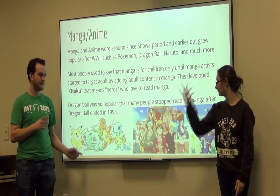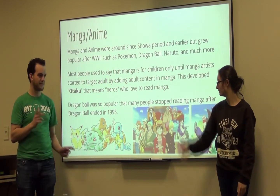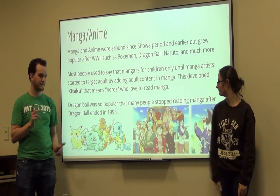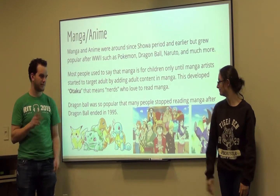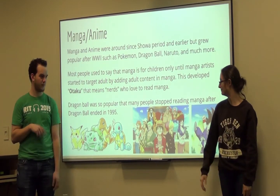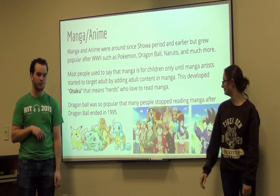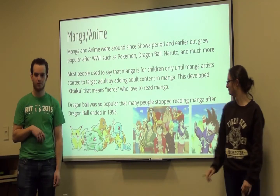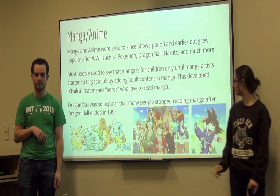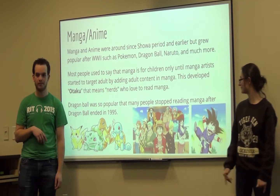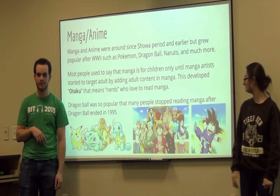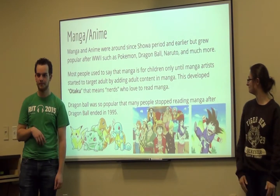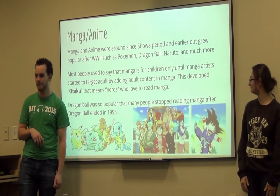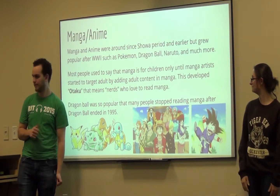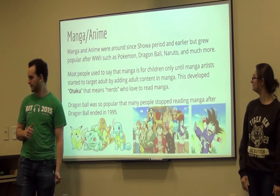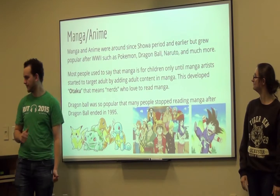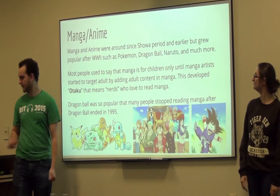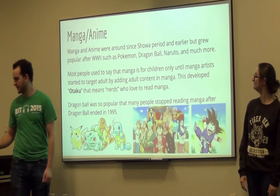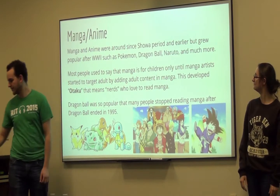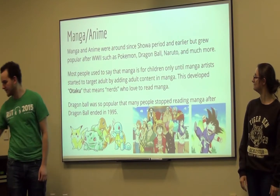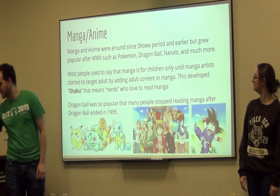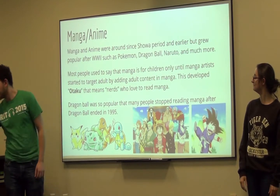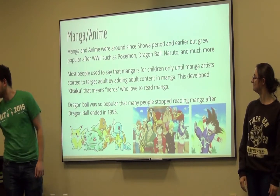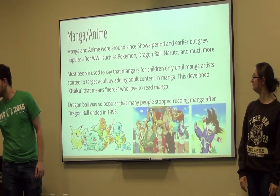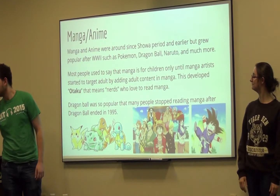One Piece is the middle one, and then Pokemon.